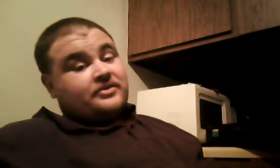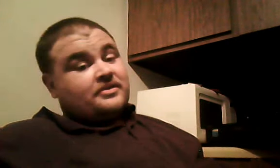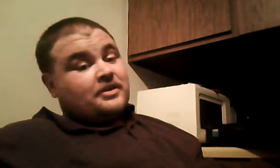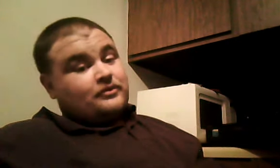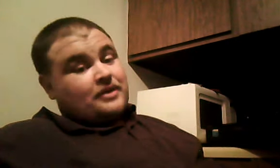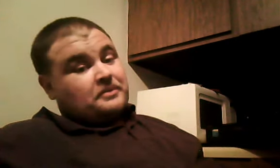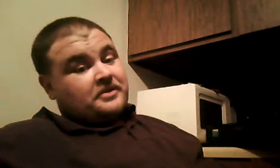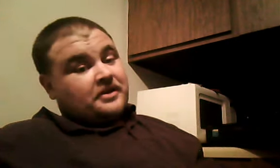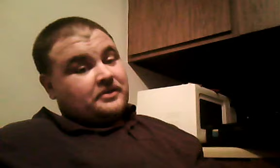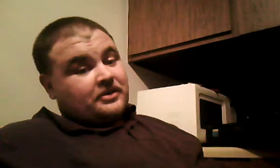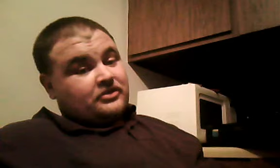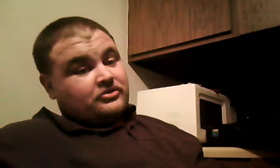see him drop the title to Archer.